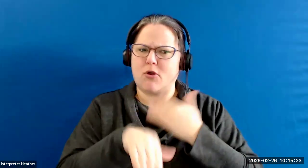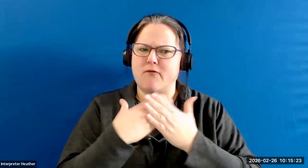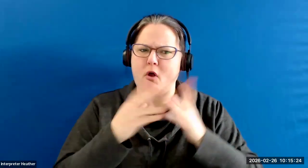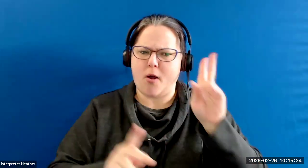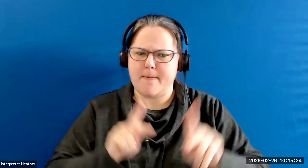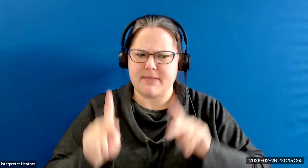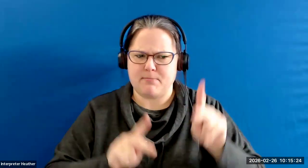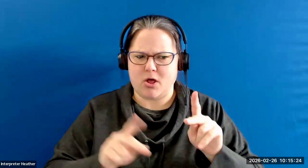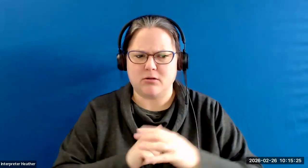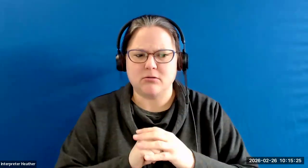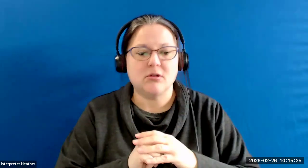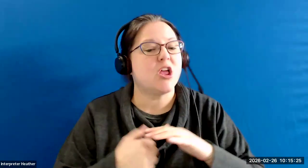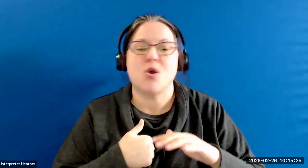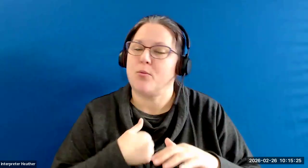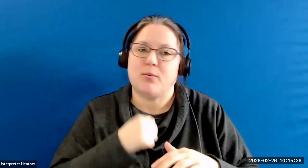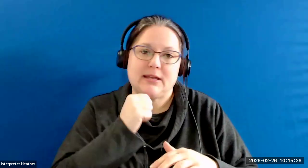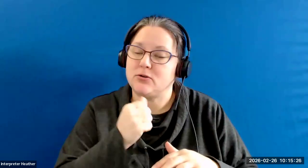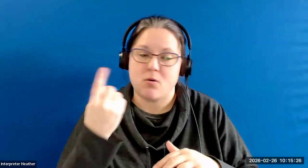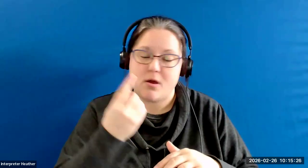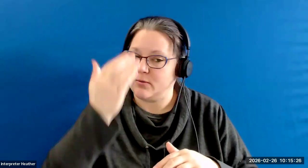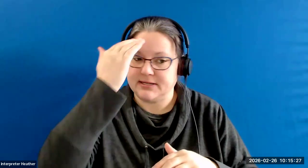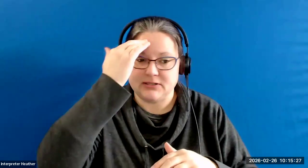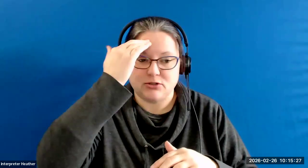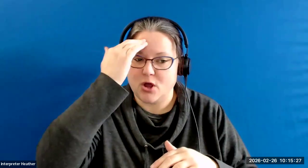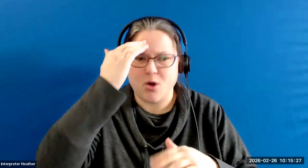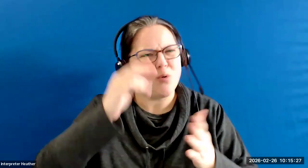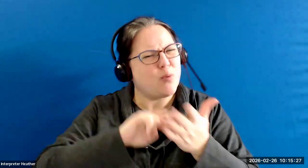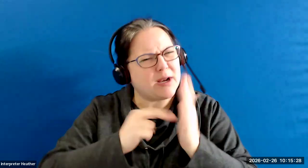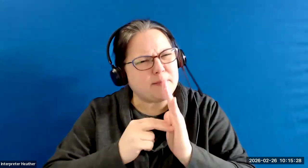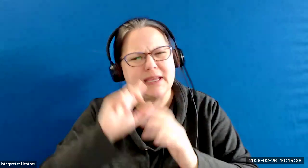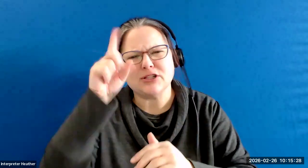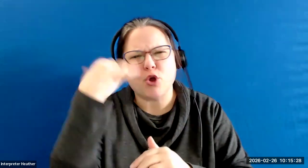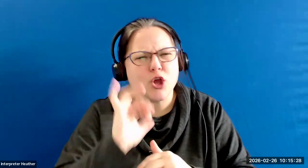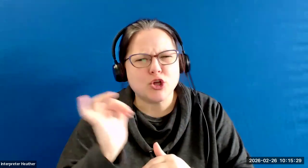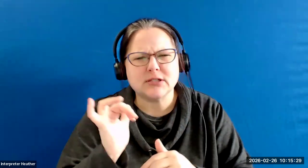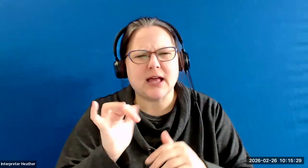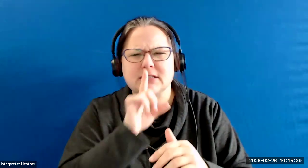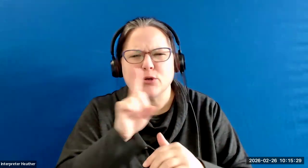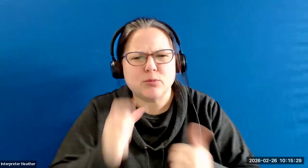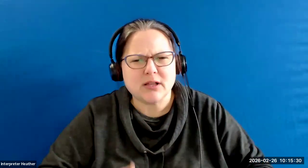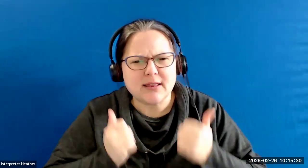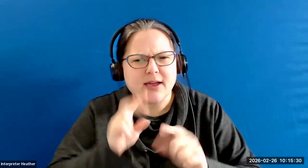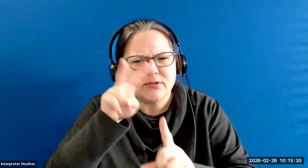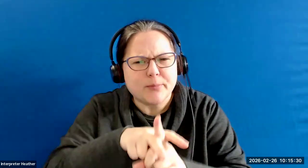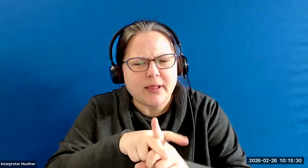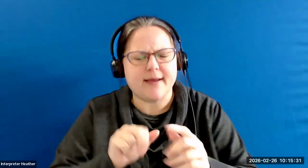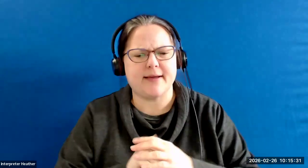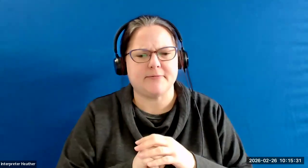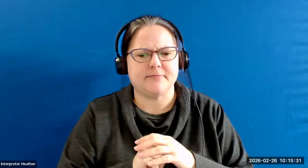people, but we don't always know what that looks like in action. We are